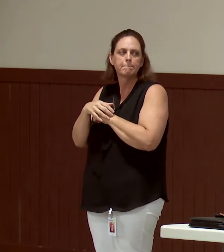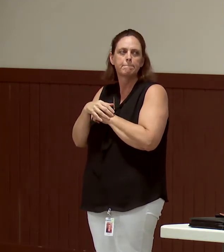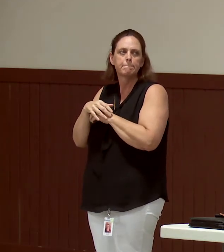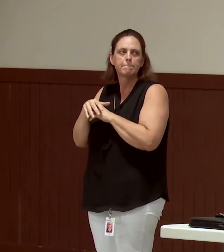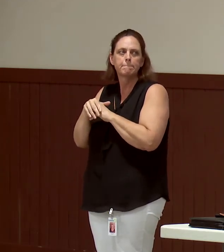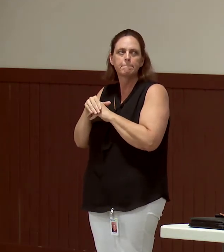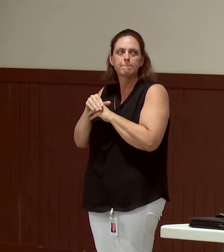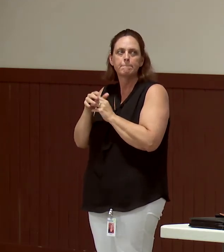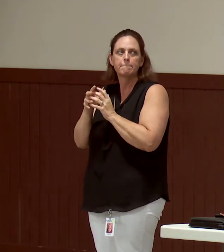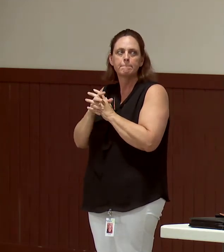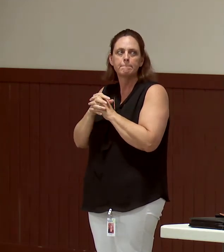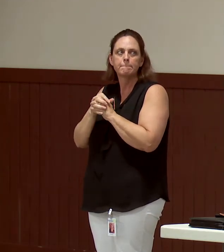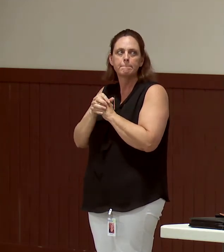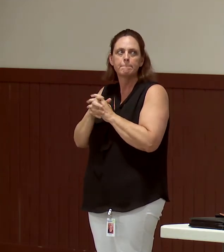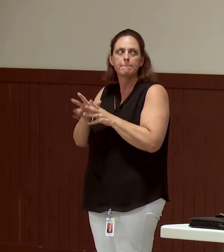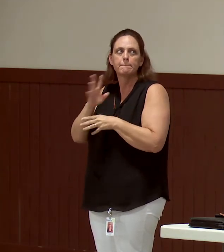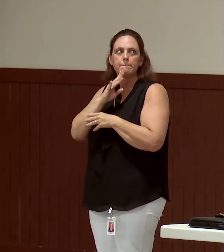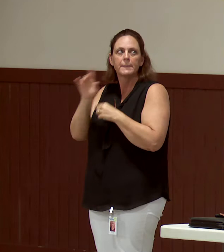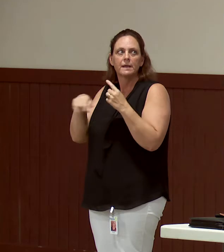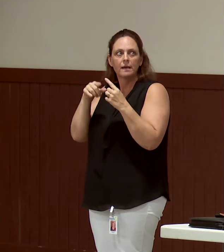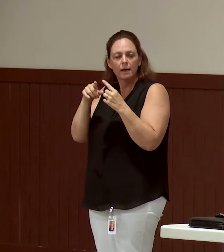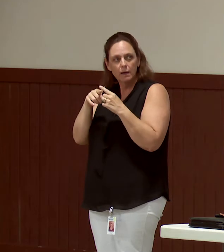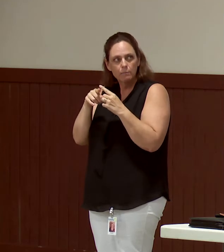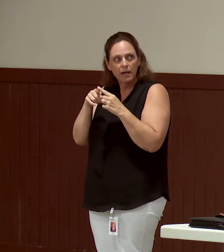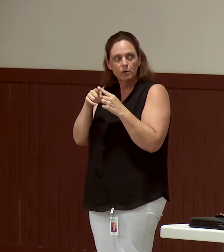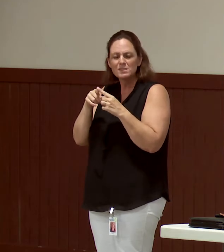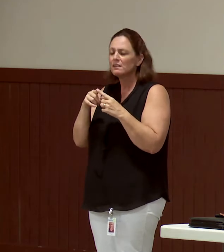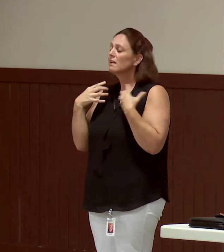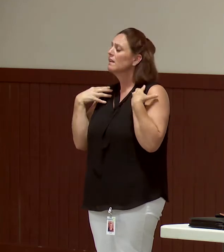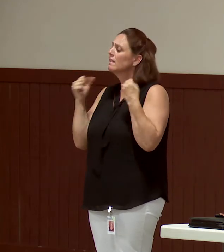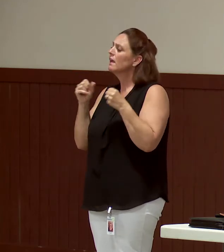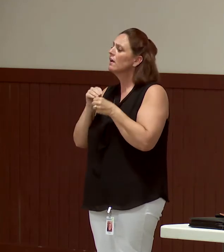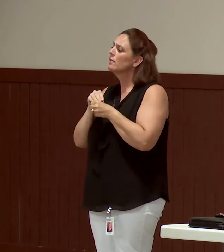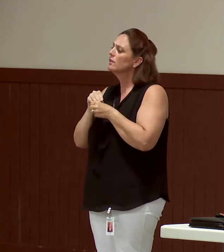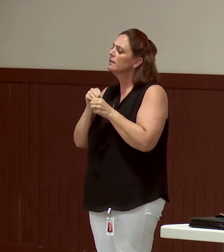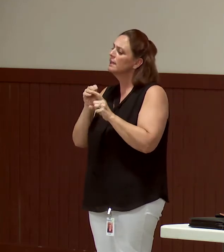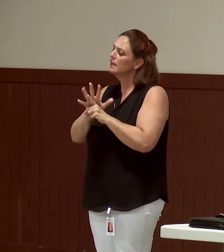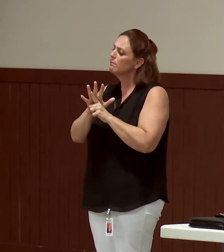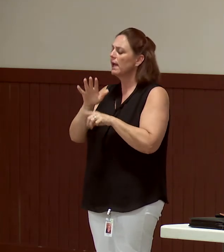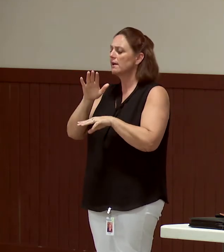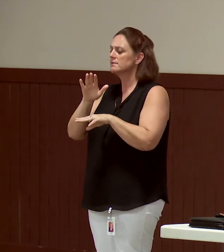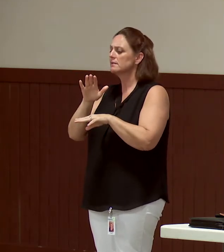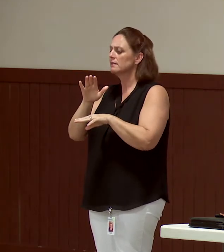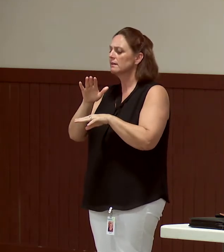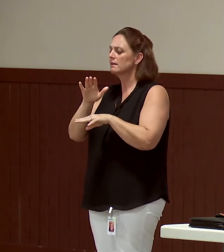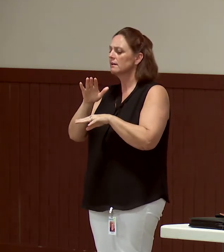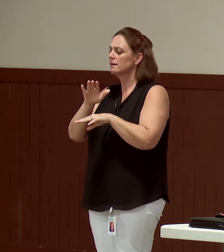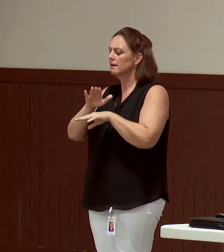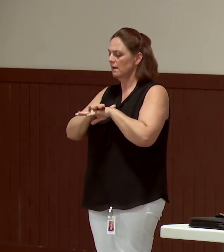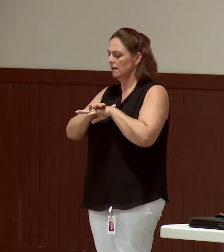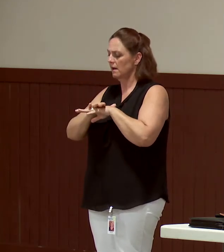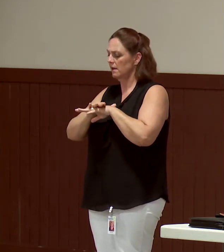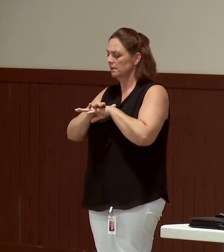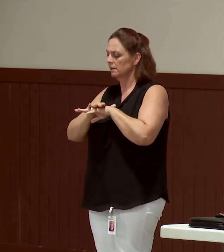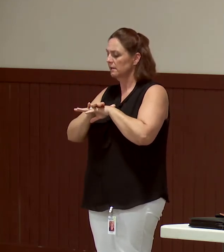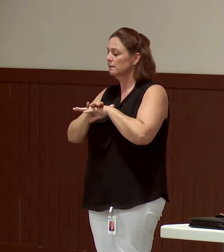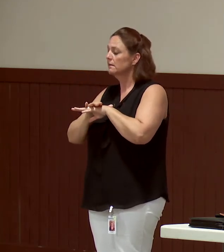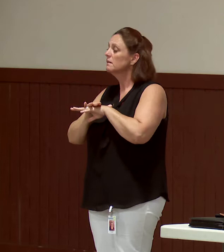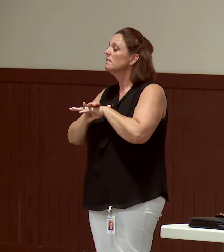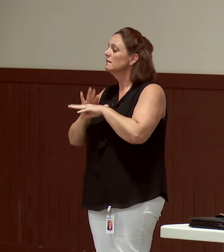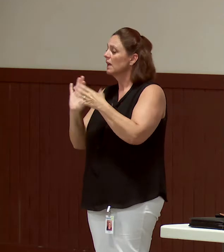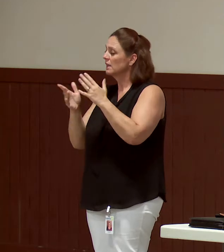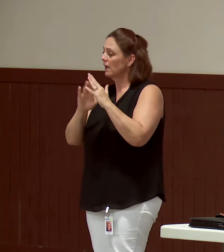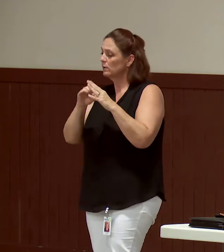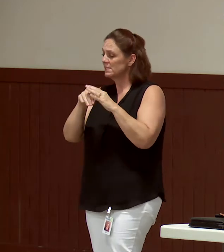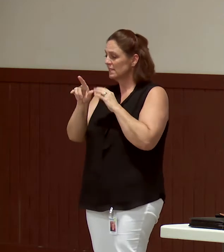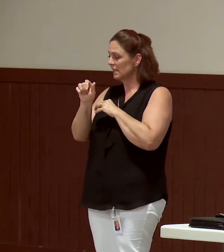If we're talking about the health impact on COVID, the health impact on communities within Linn County and